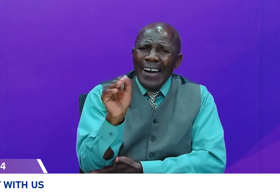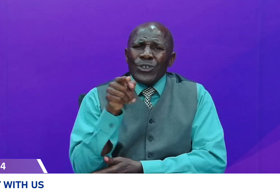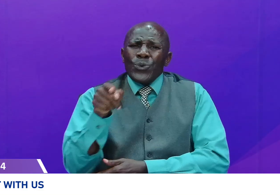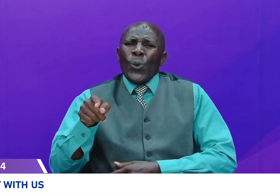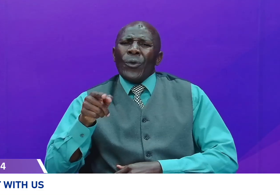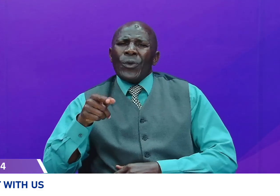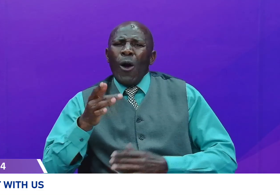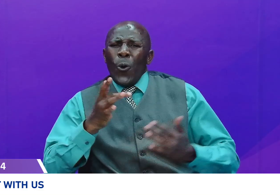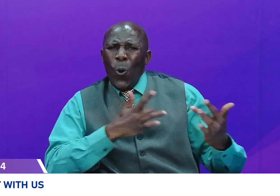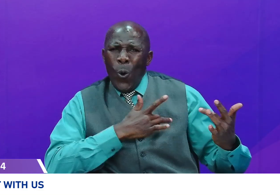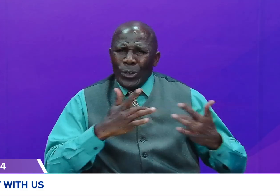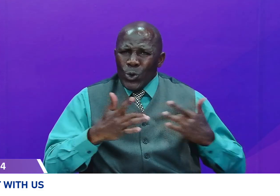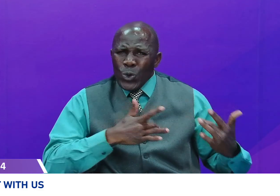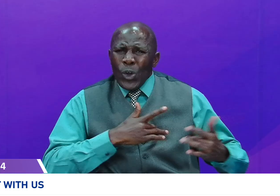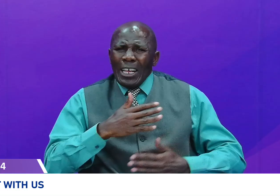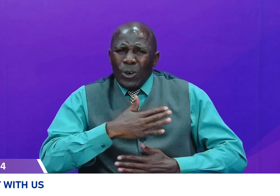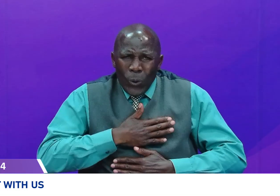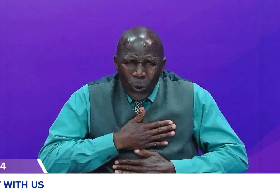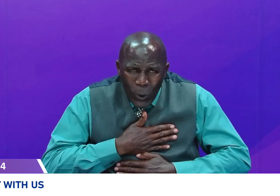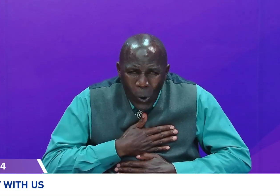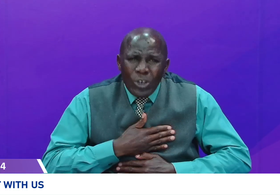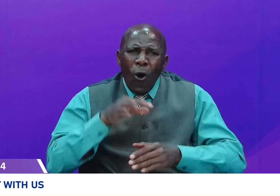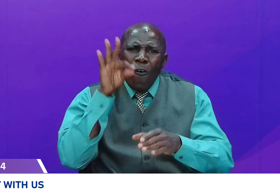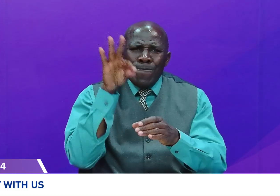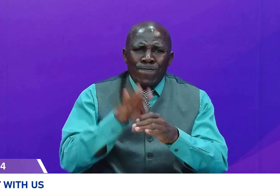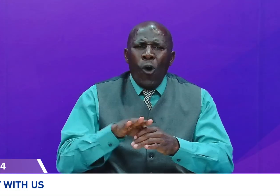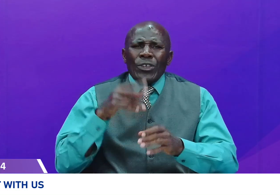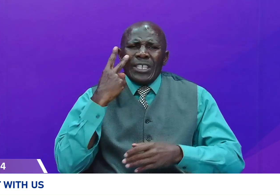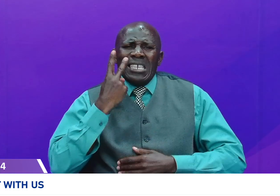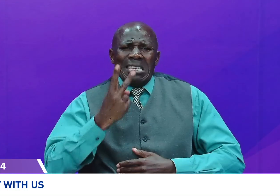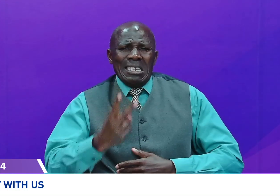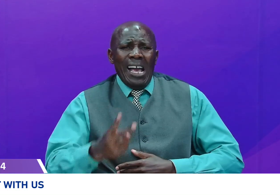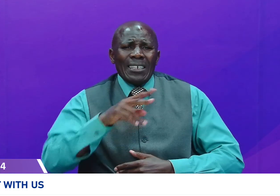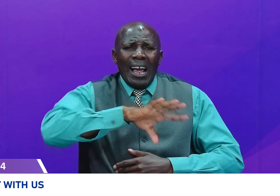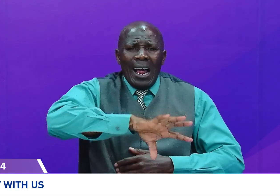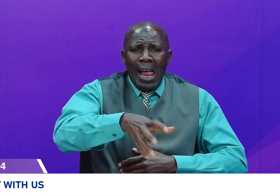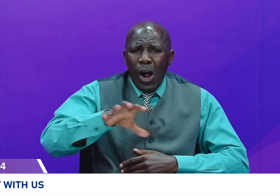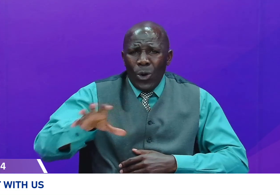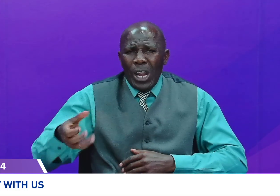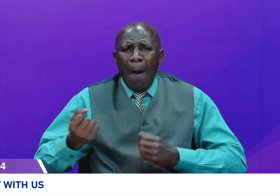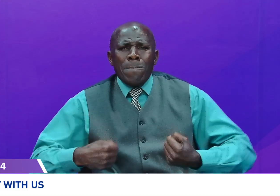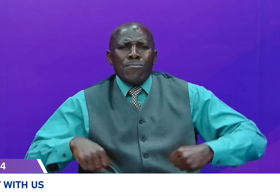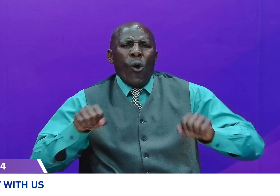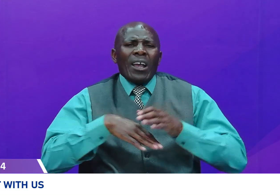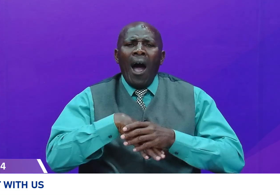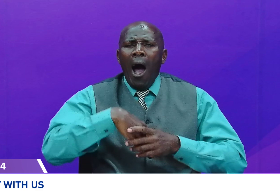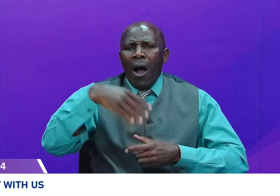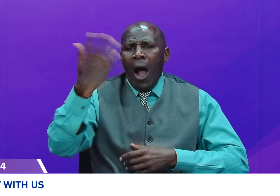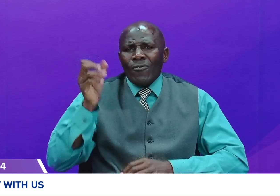This comes after questions were raised regarding the integrity of the vote that saw the county